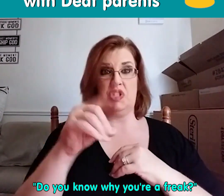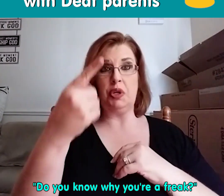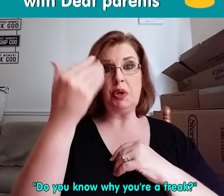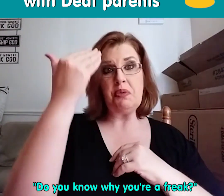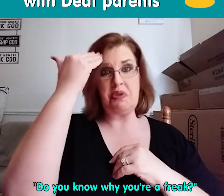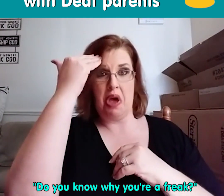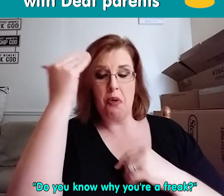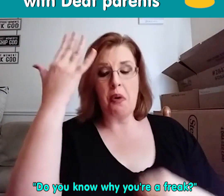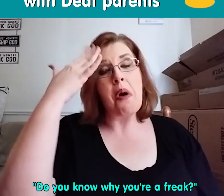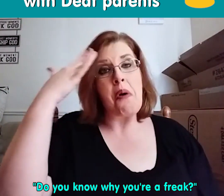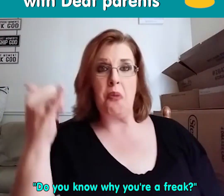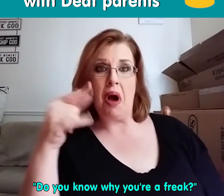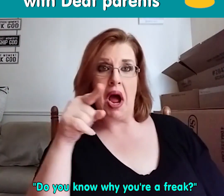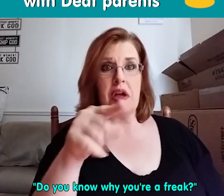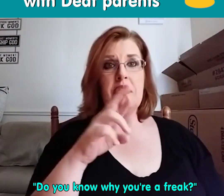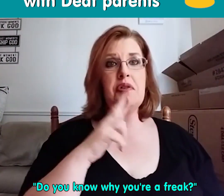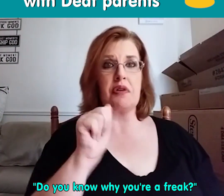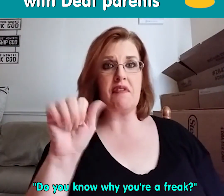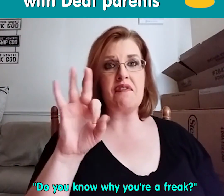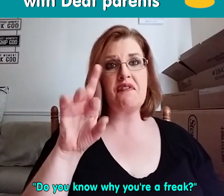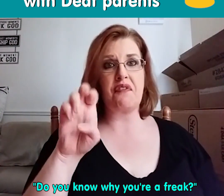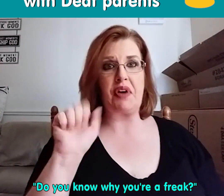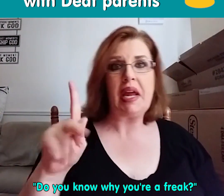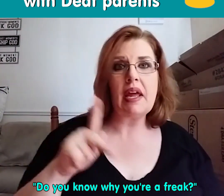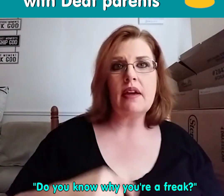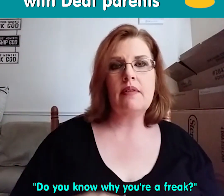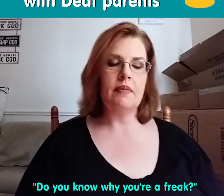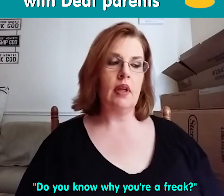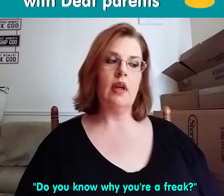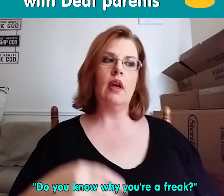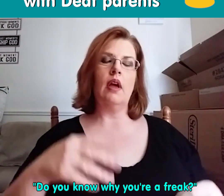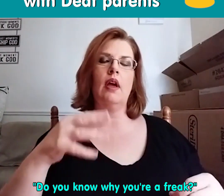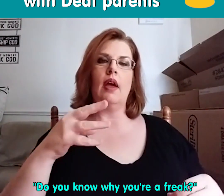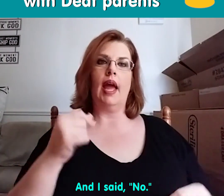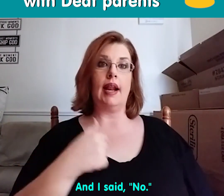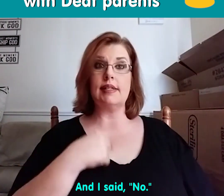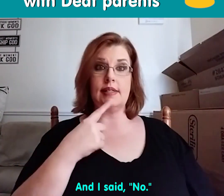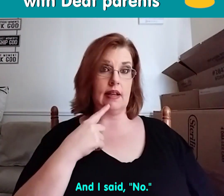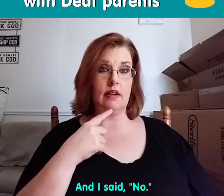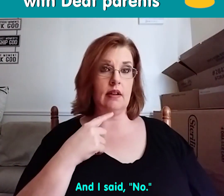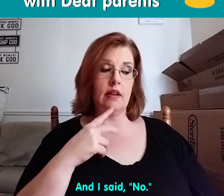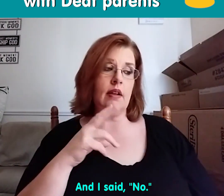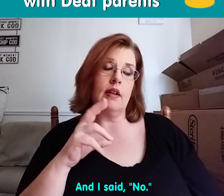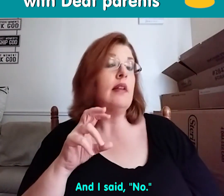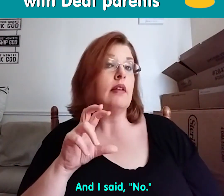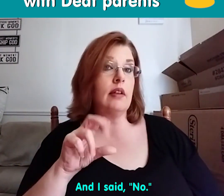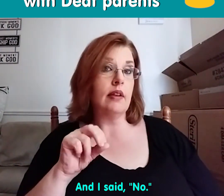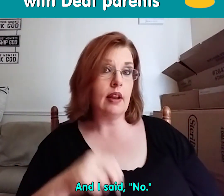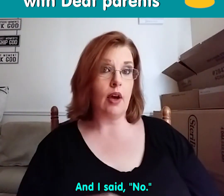"Do you know why you're a freak?" And I said,